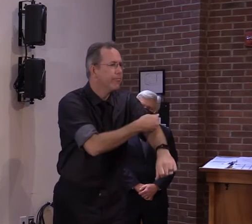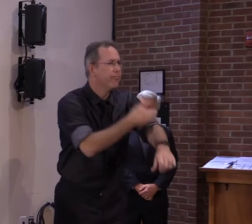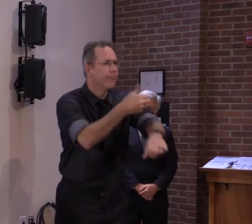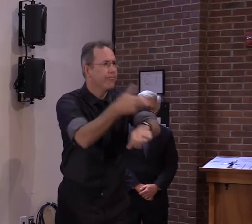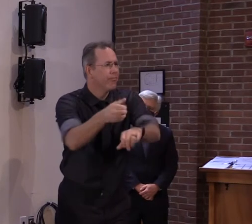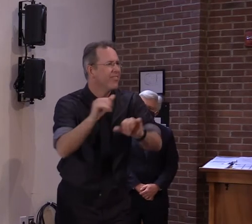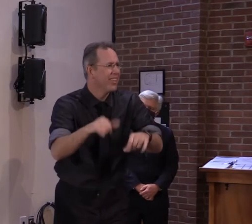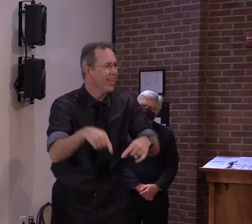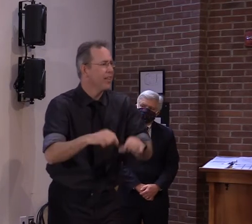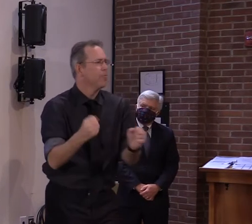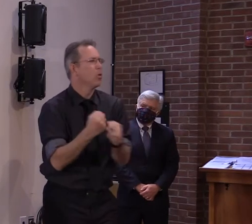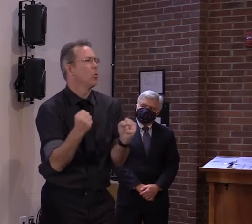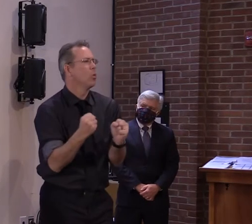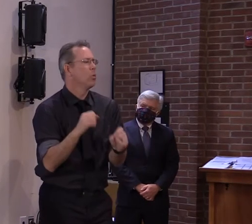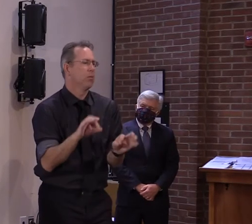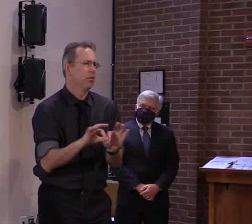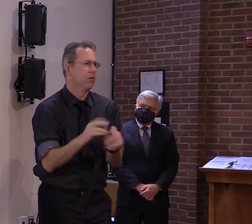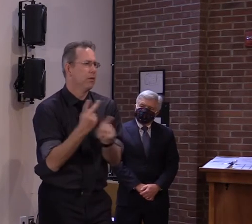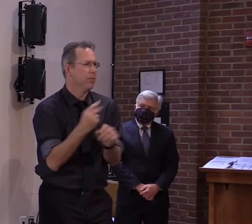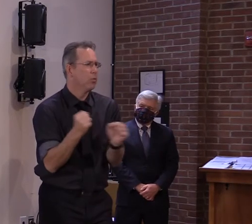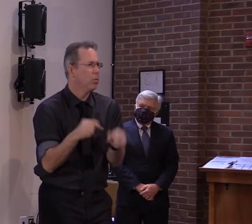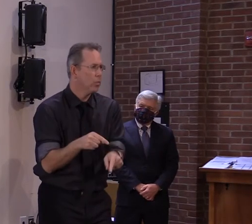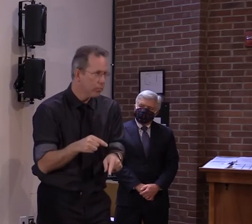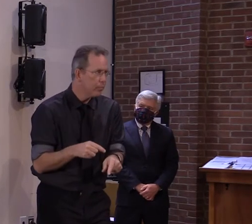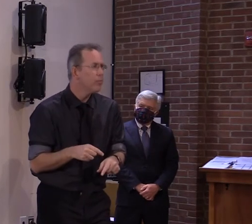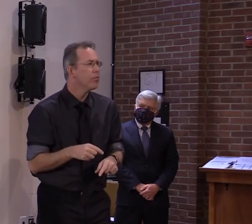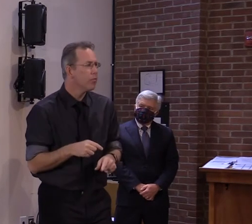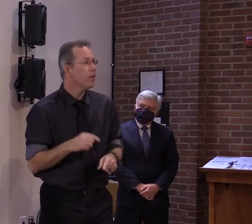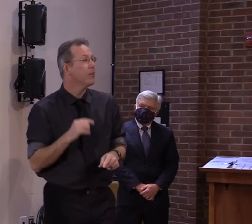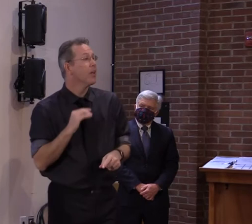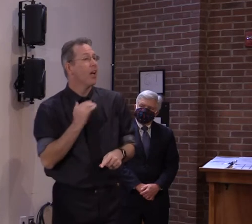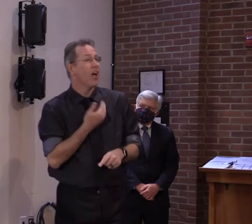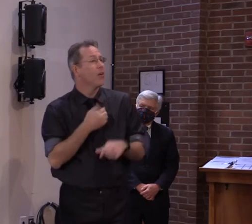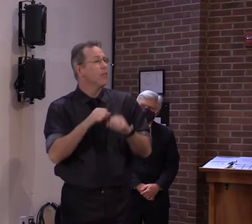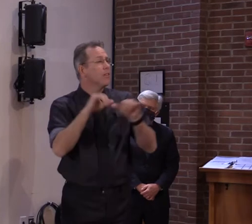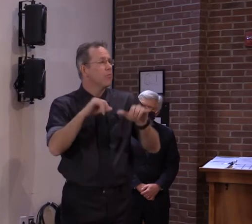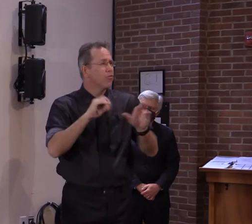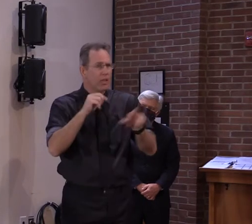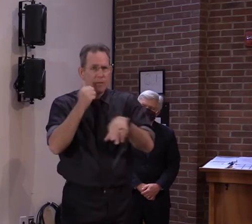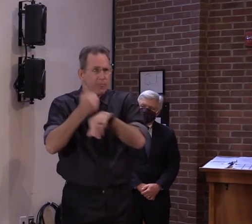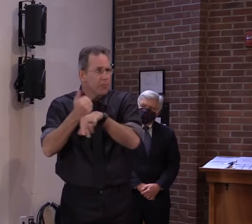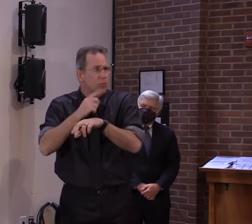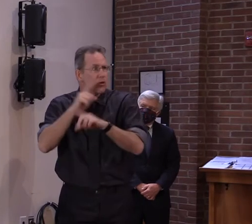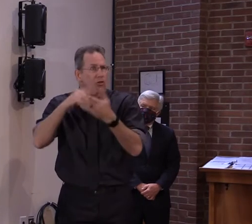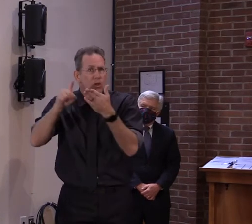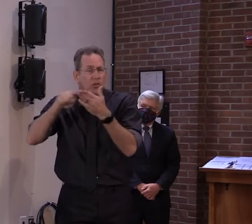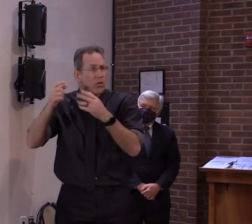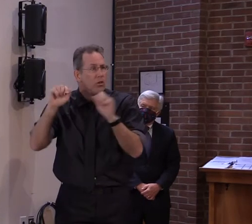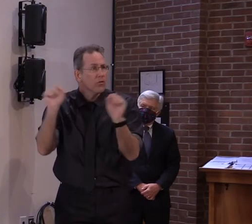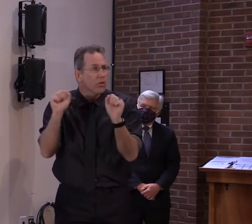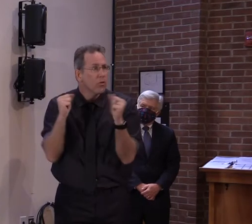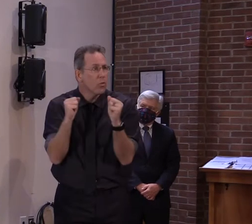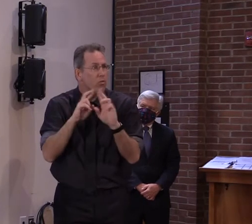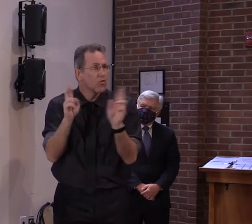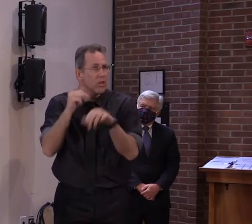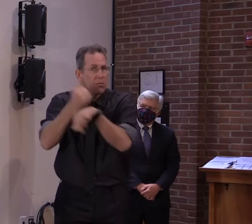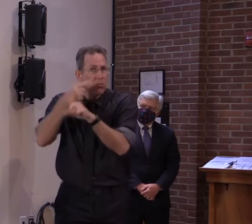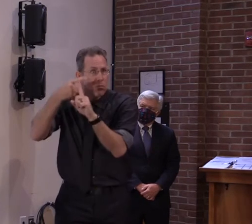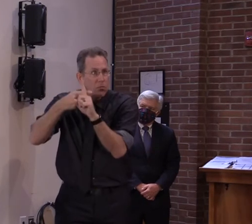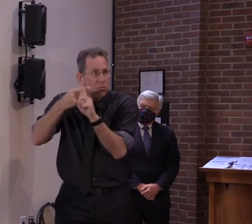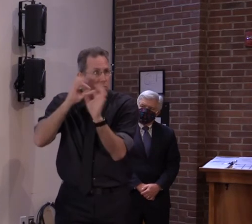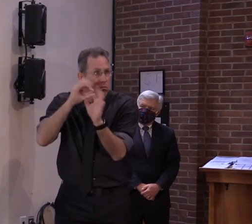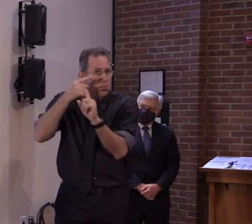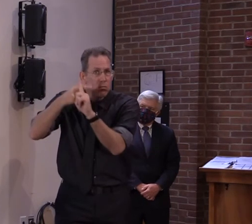So we have already ramped up the infrastructure with regard to the freezers and the transporting